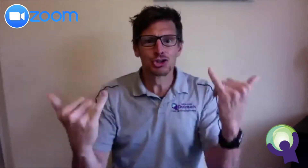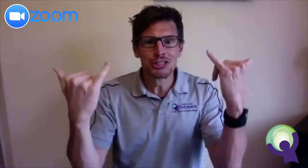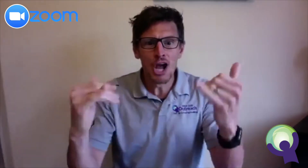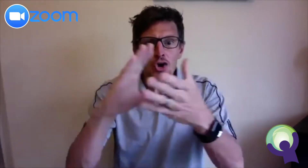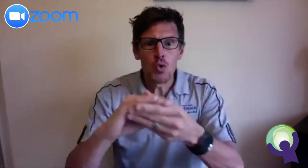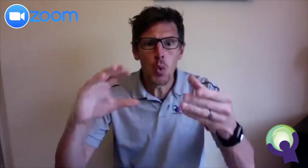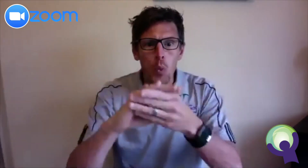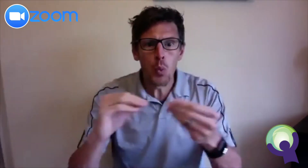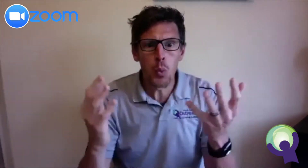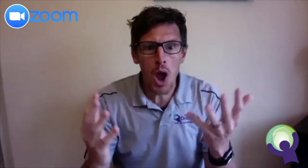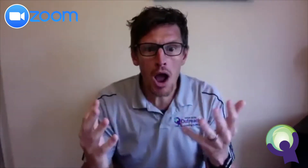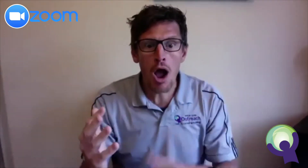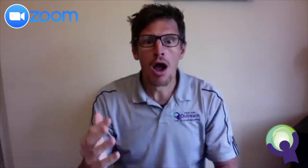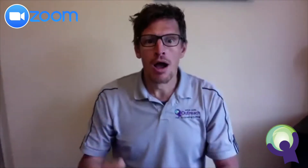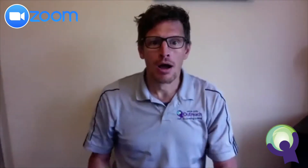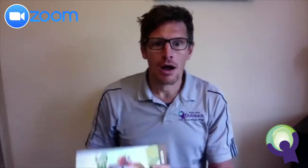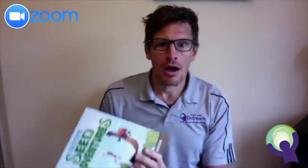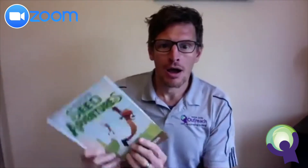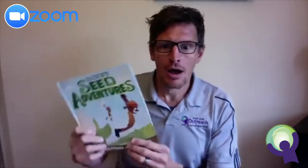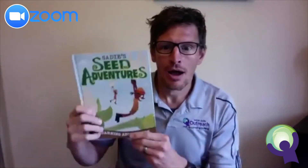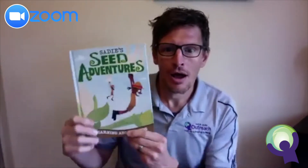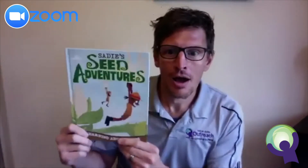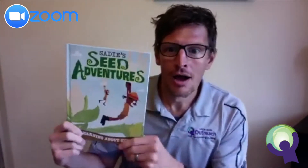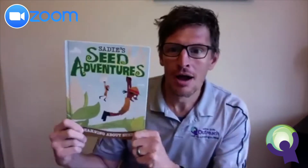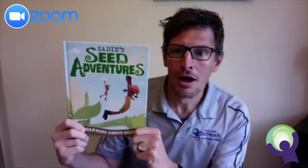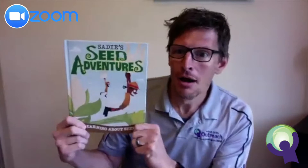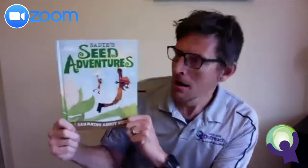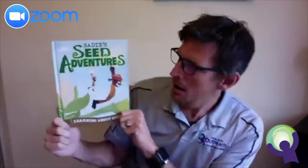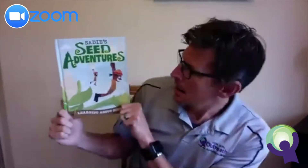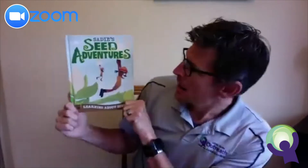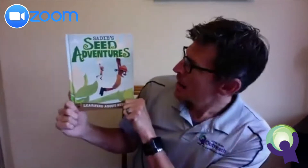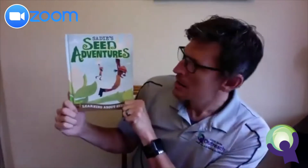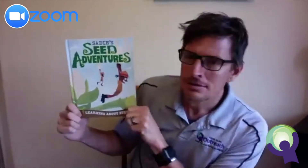Hello! Today's story is right here.